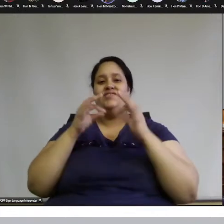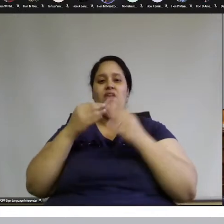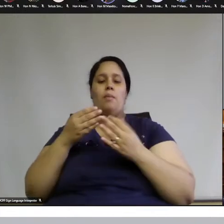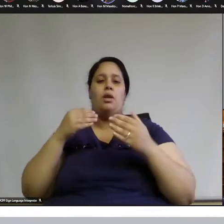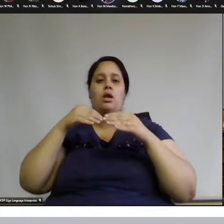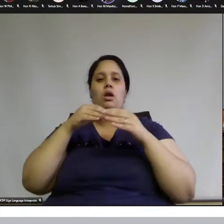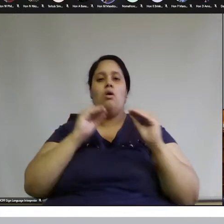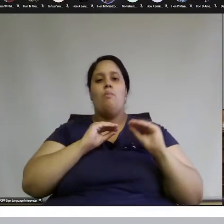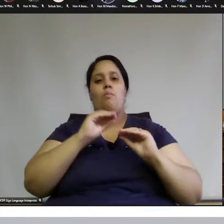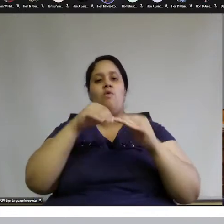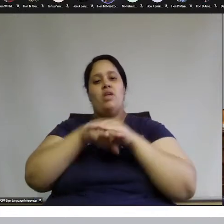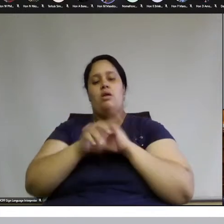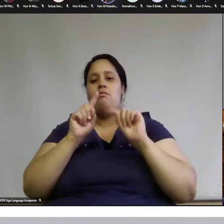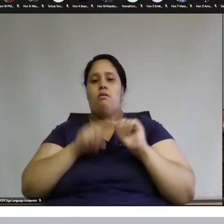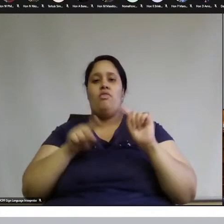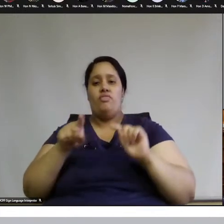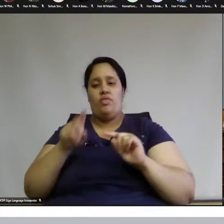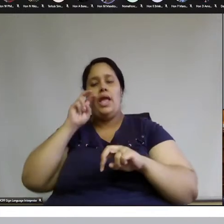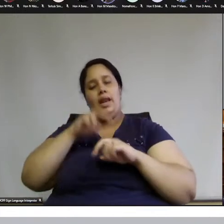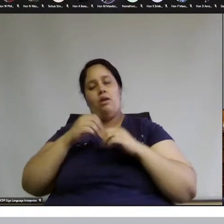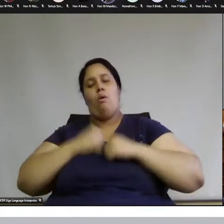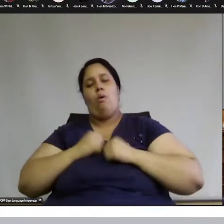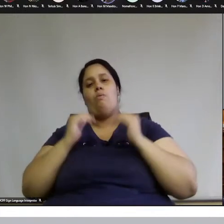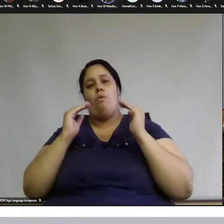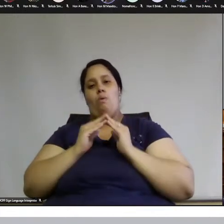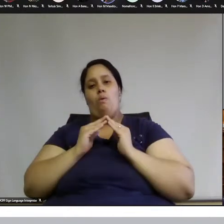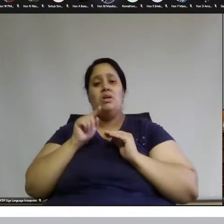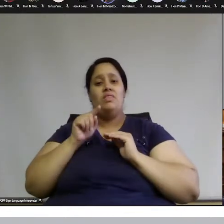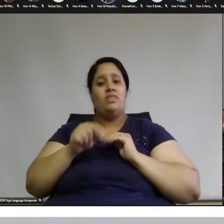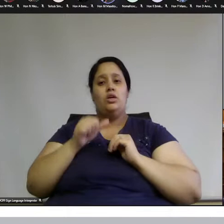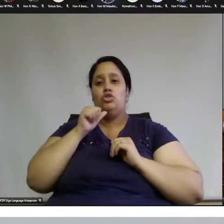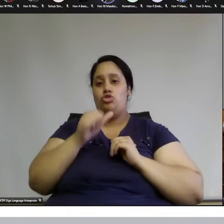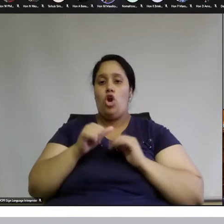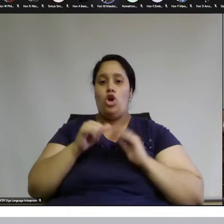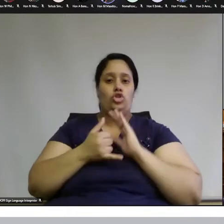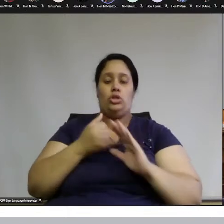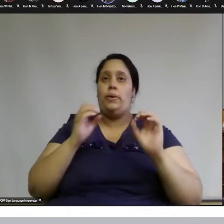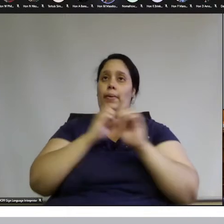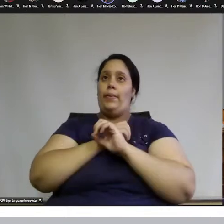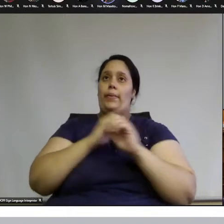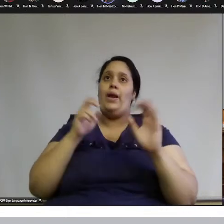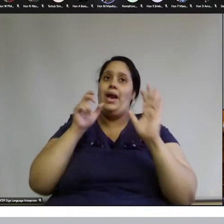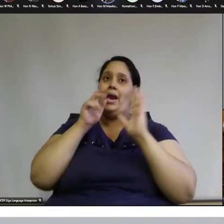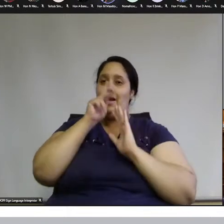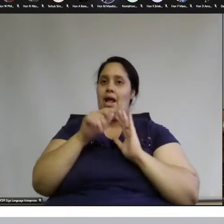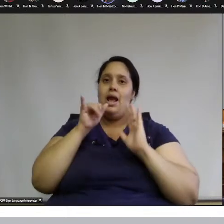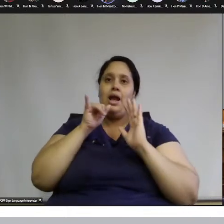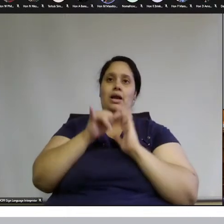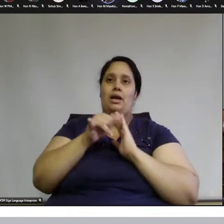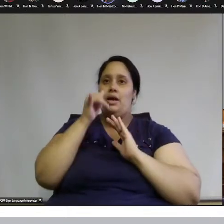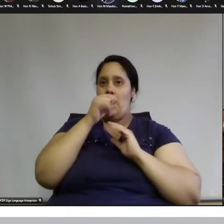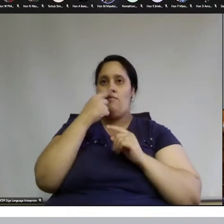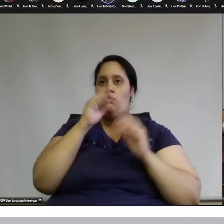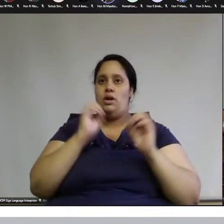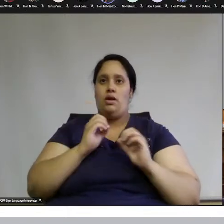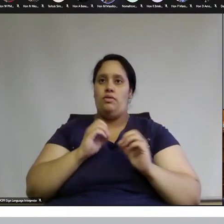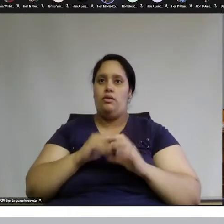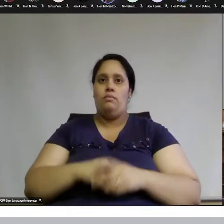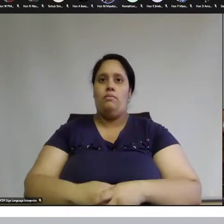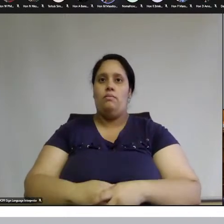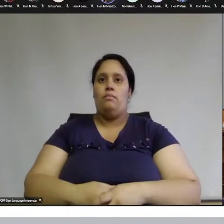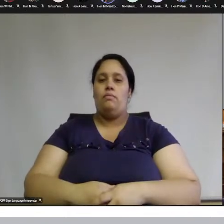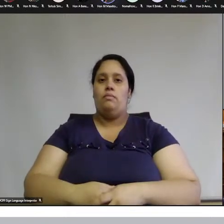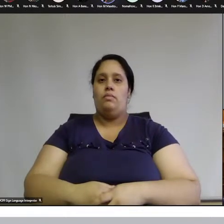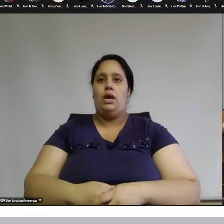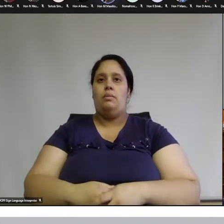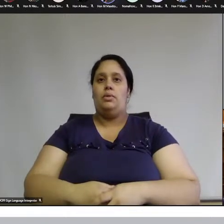who deserve their own home. This is not a victimless crime, and we must be firm in protecting the rights of the most